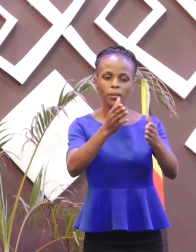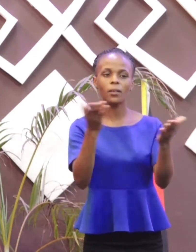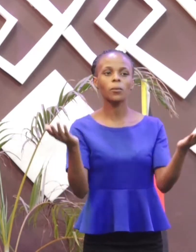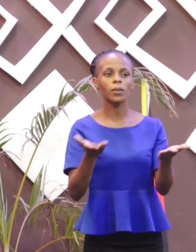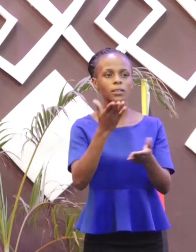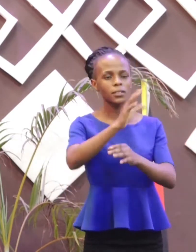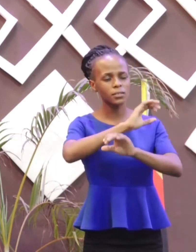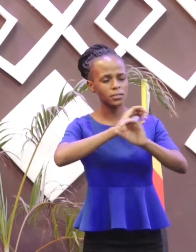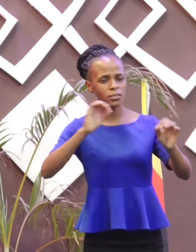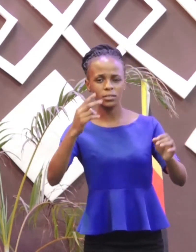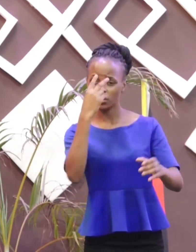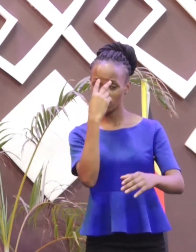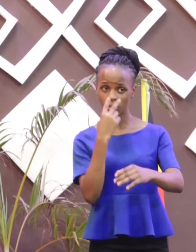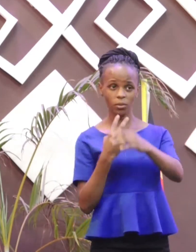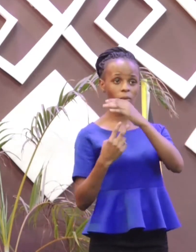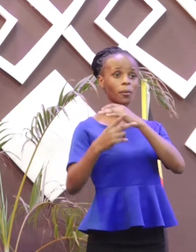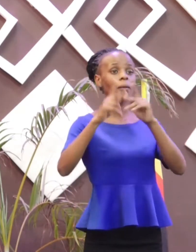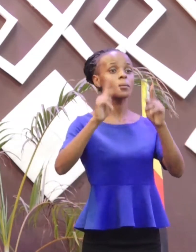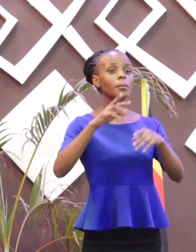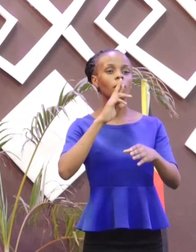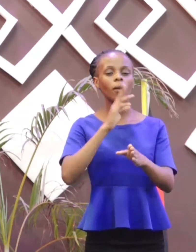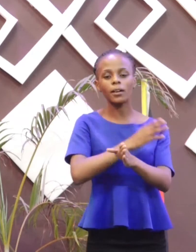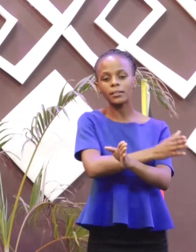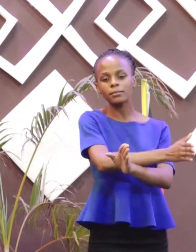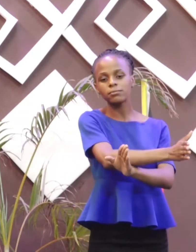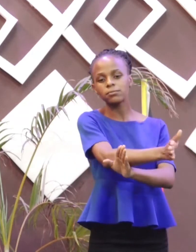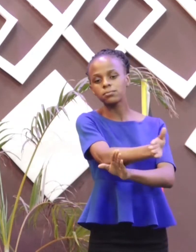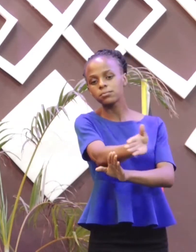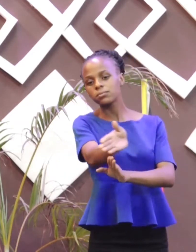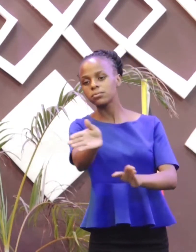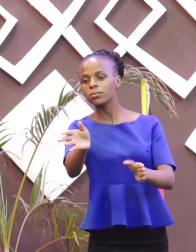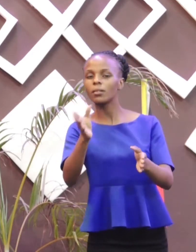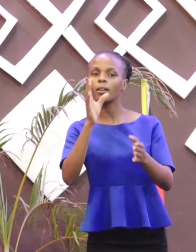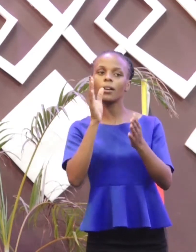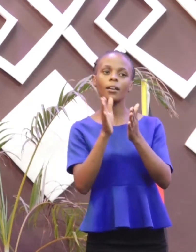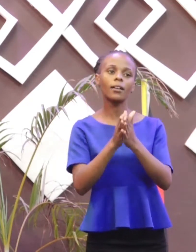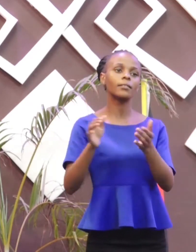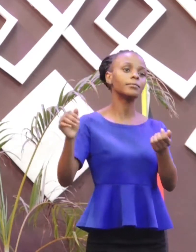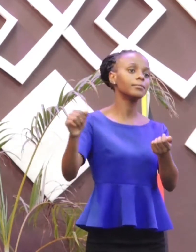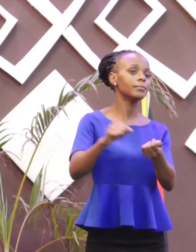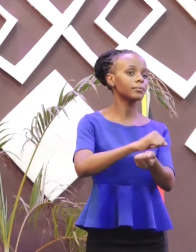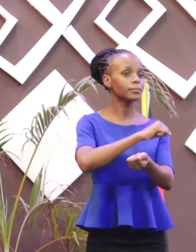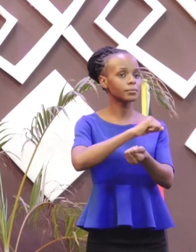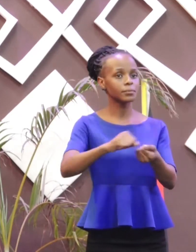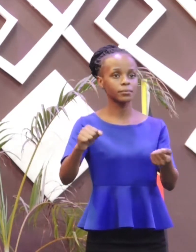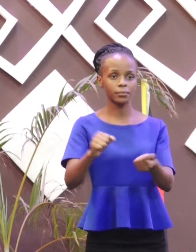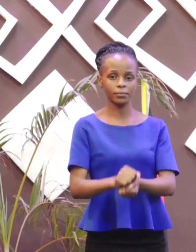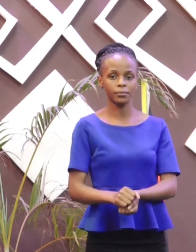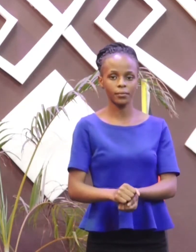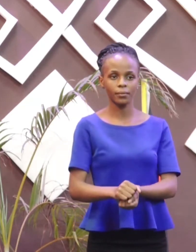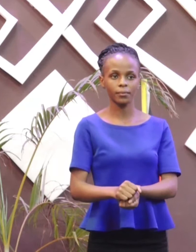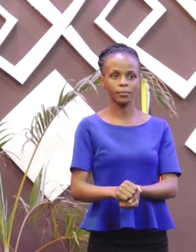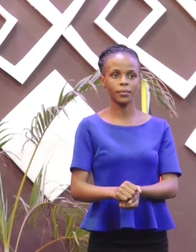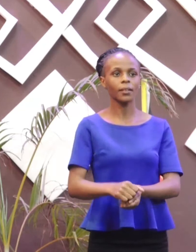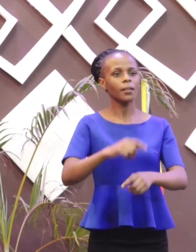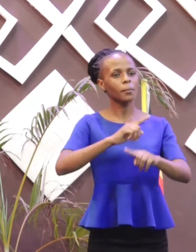people cast off restraint. Nti awatali kwolesebwa abantu basula okuziyizibwa.